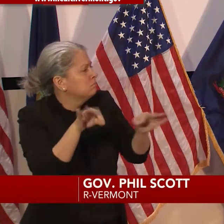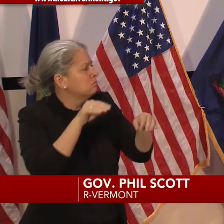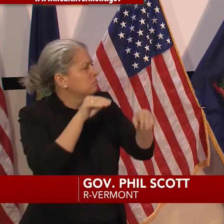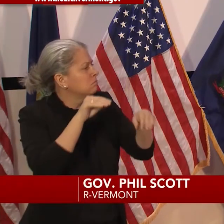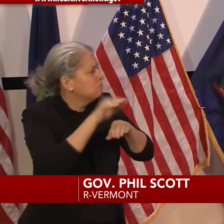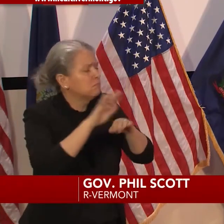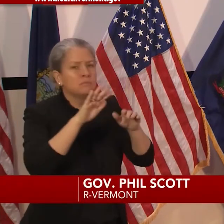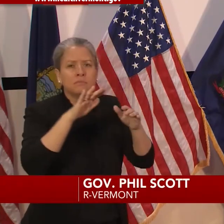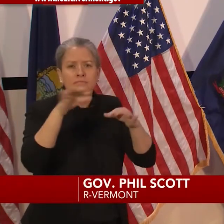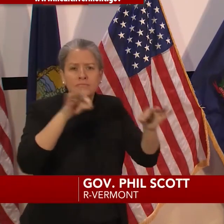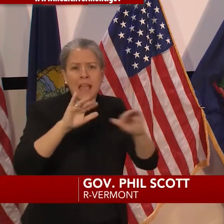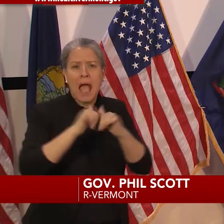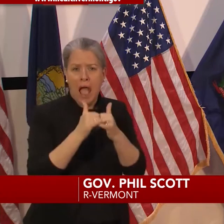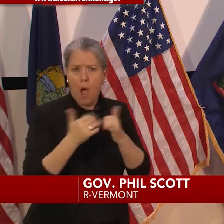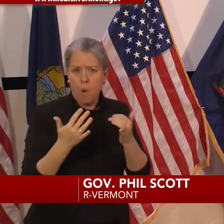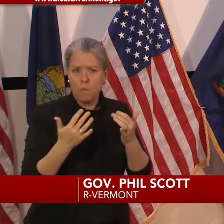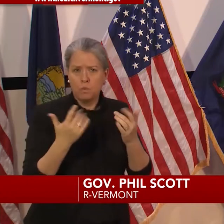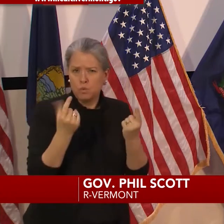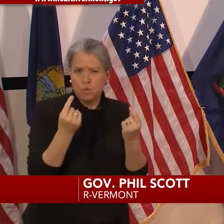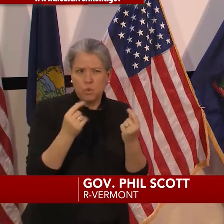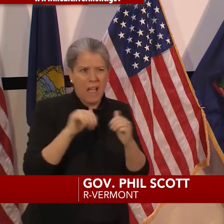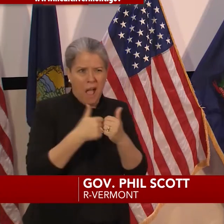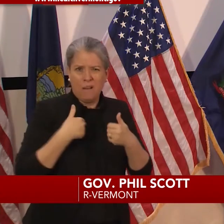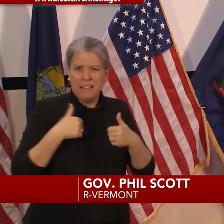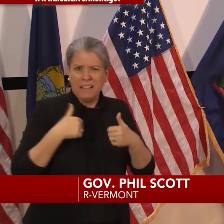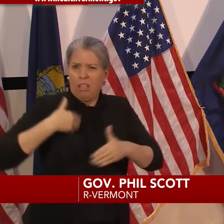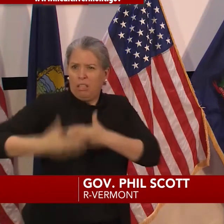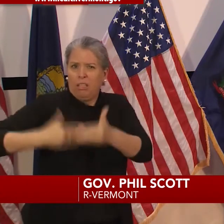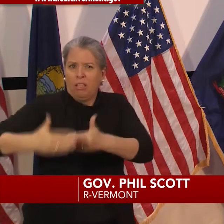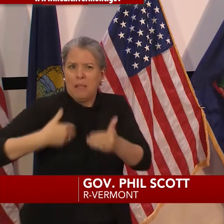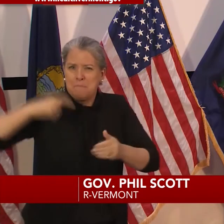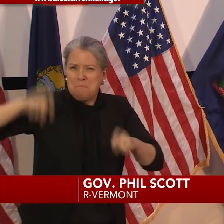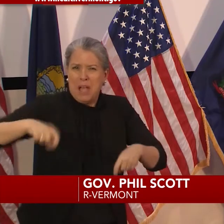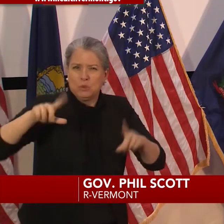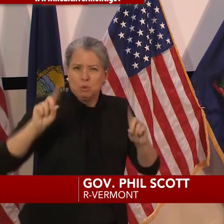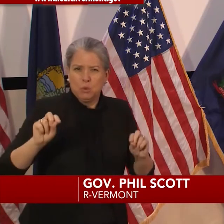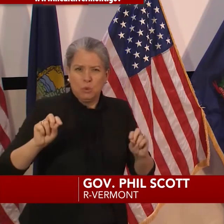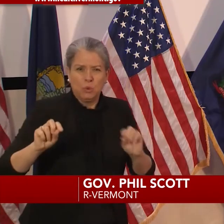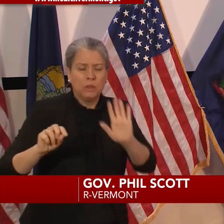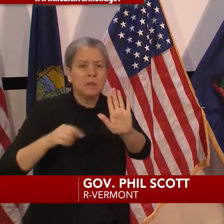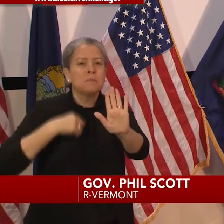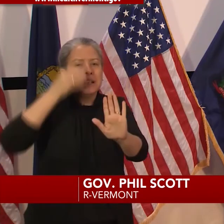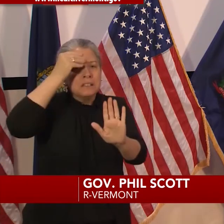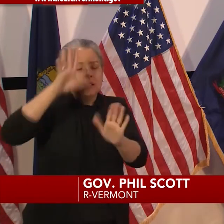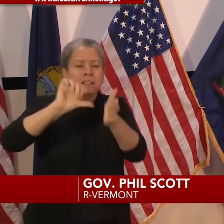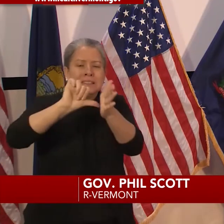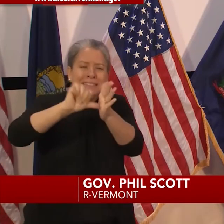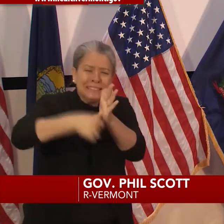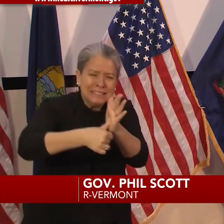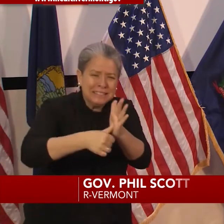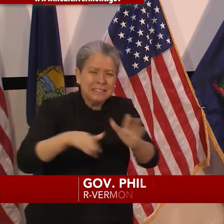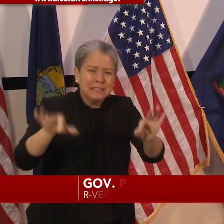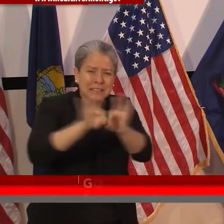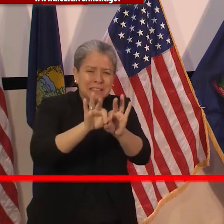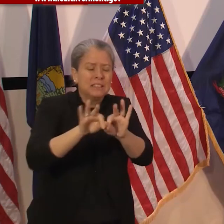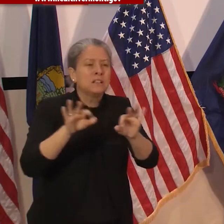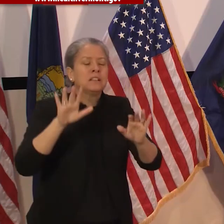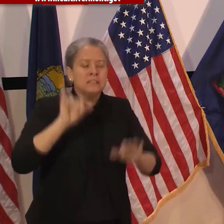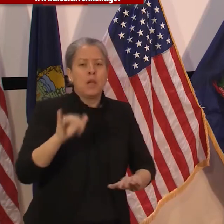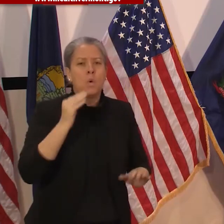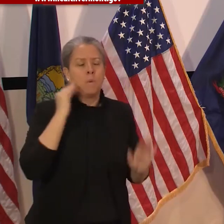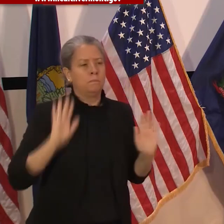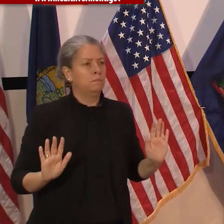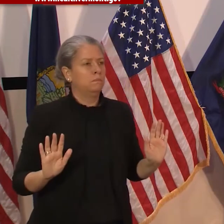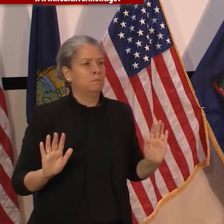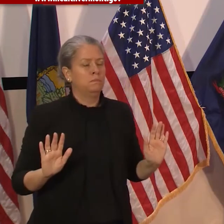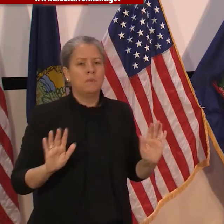businesses. So here's the bottom line. We've got to slow the spread of this virus by staying home